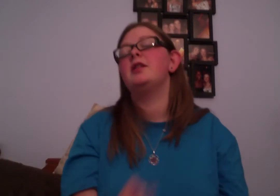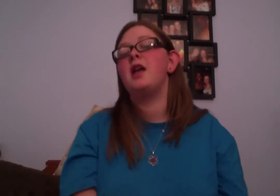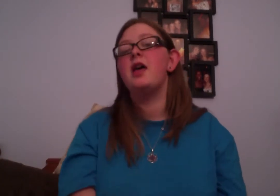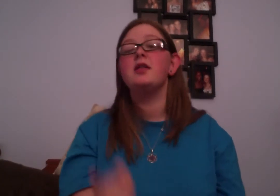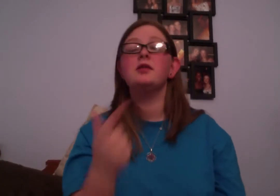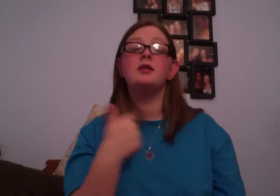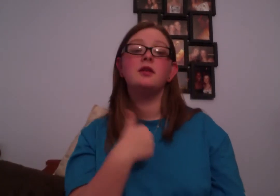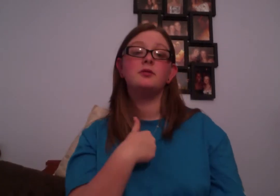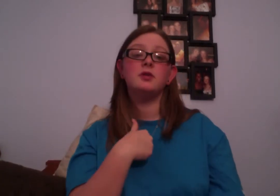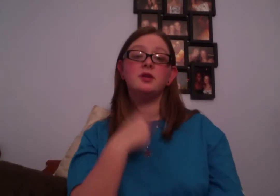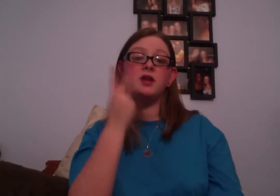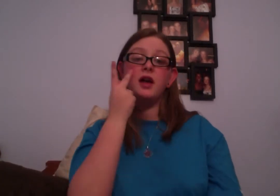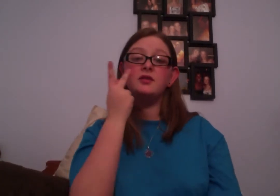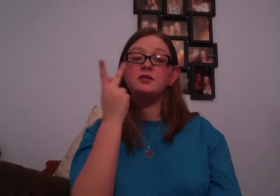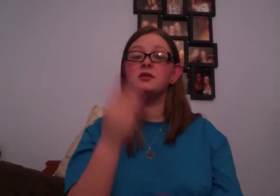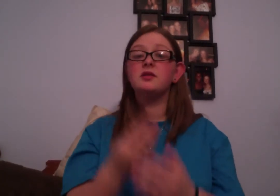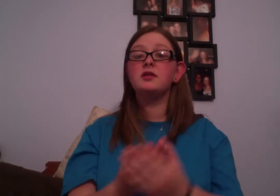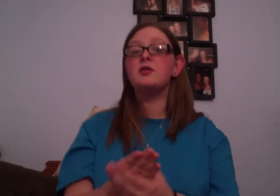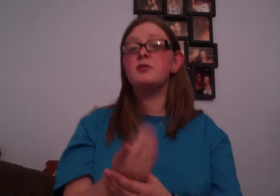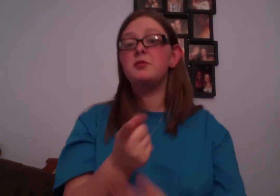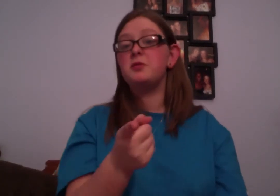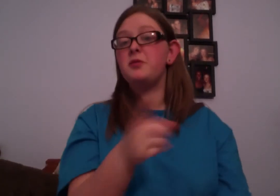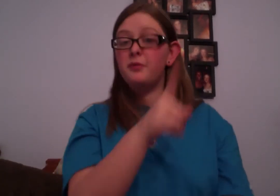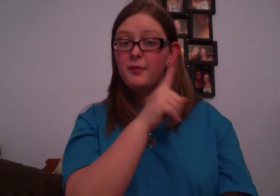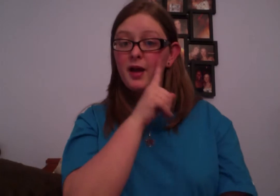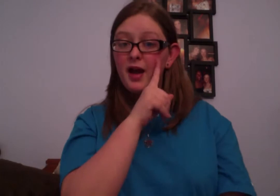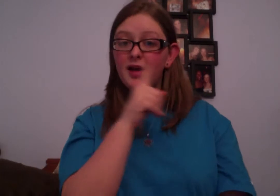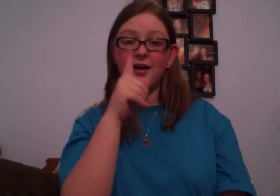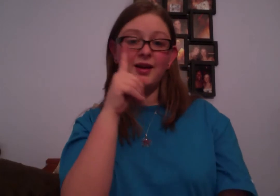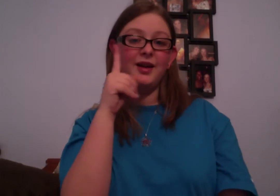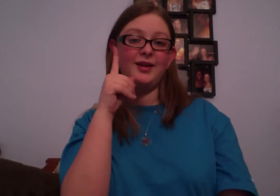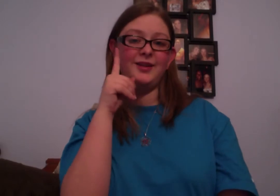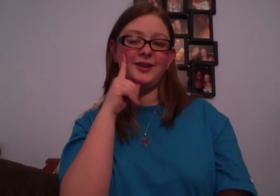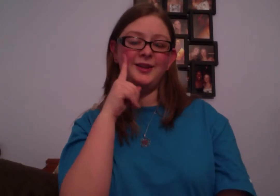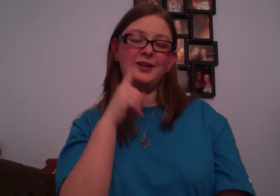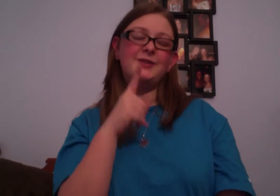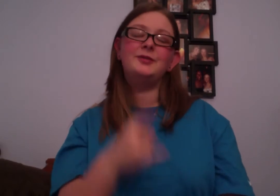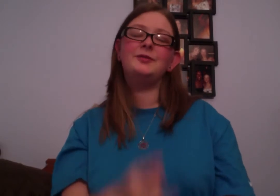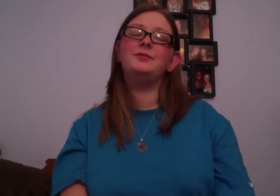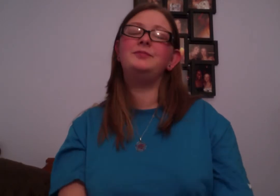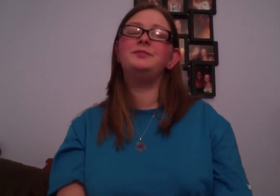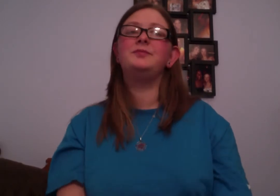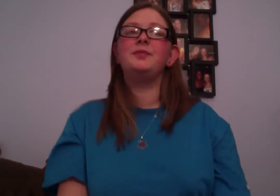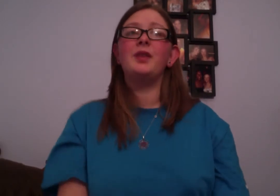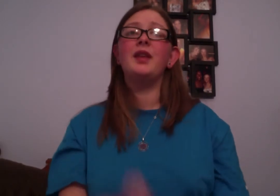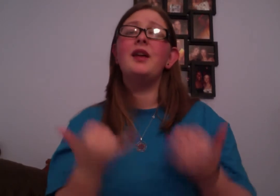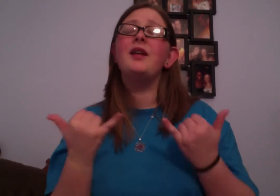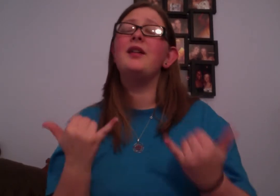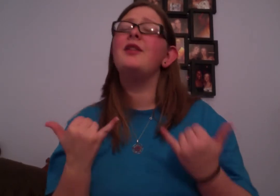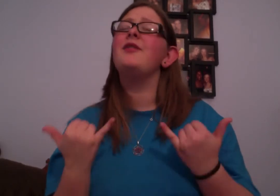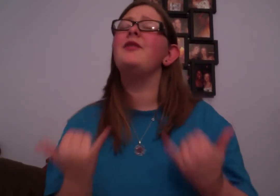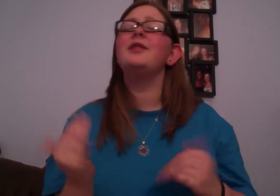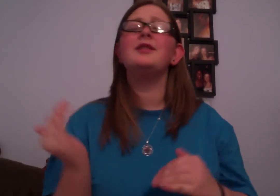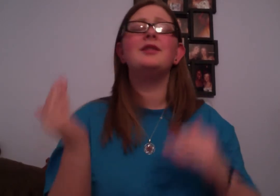That's what I see through your eyes Here in the